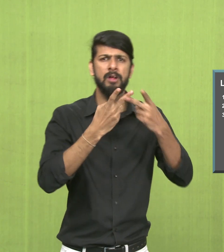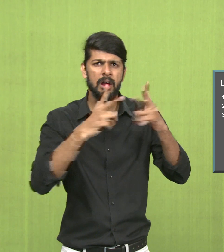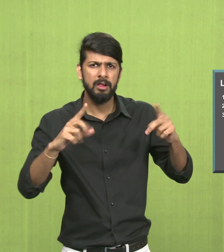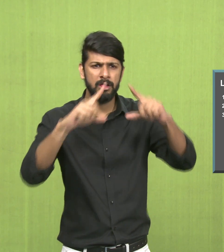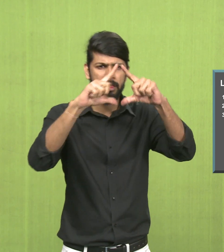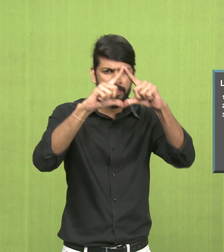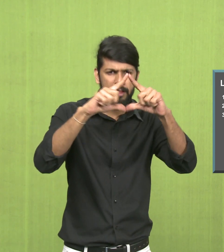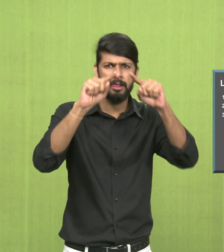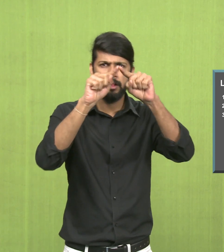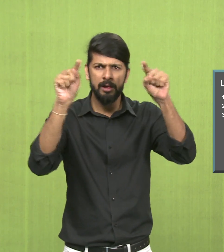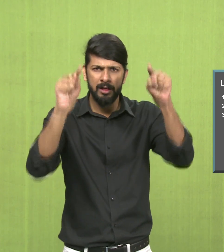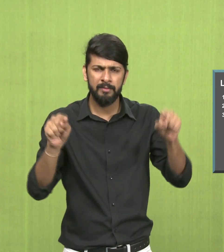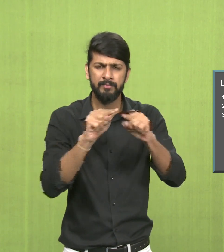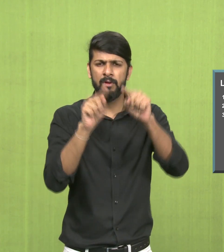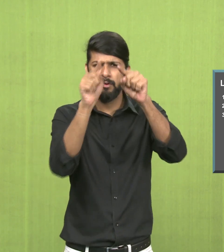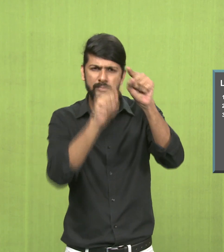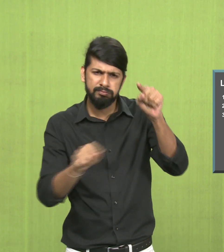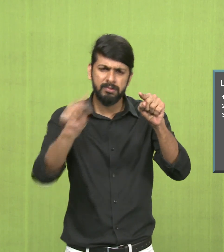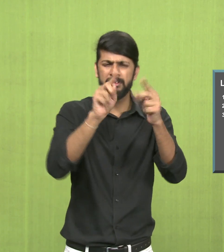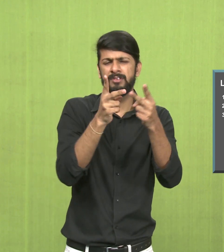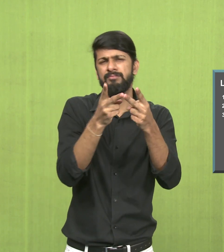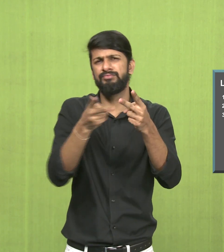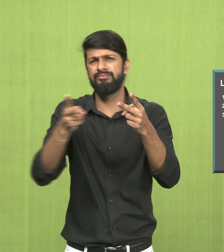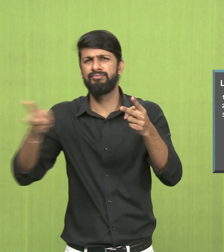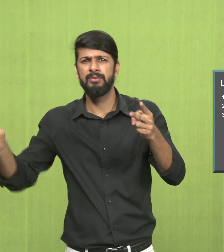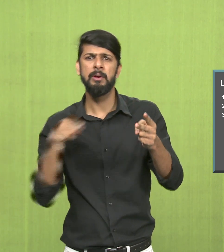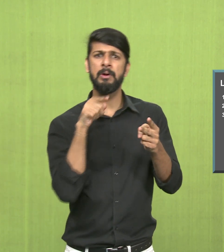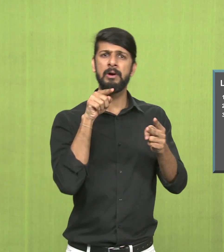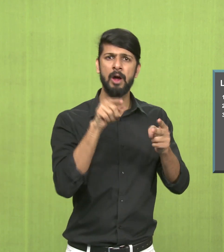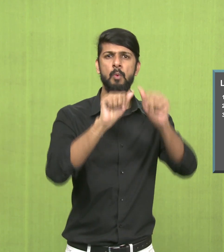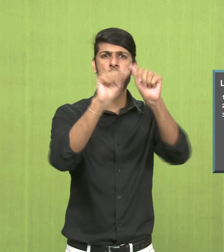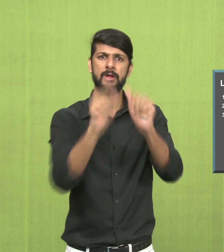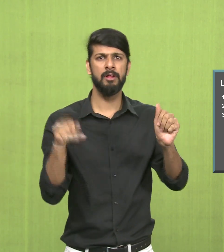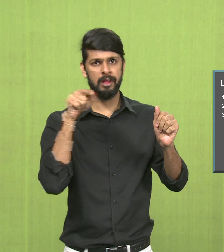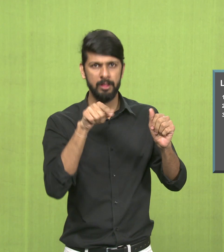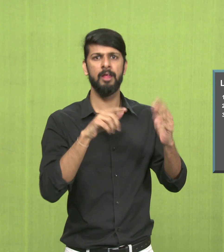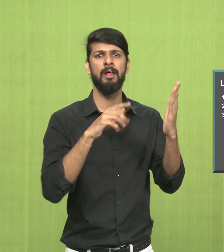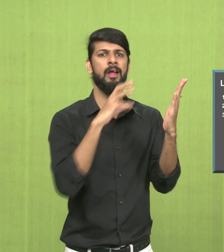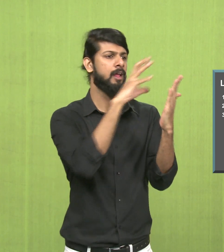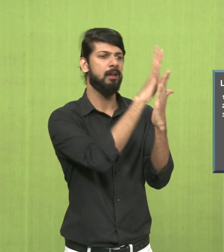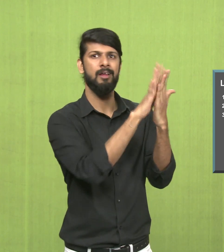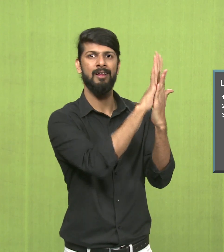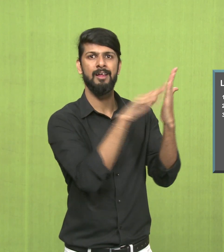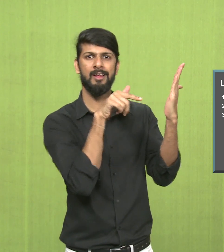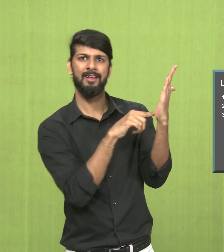You would see that this particular lino cut has a combination of floral as well as geometric